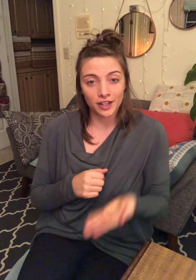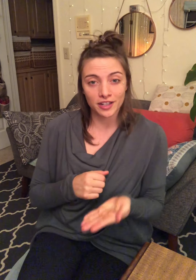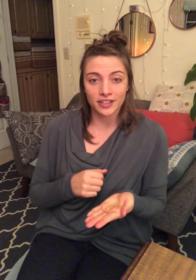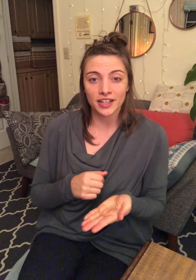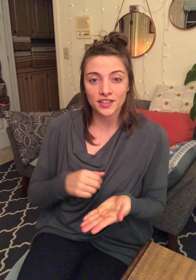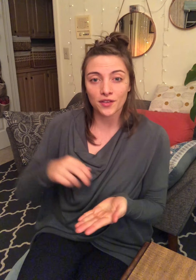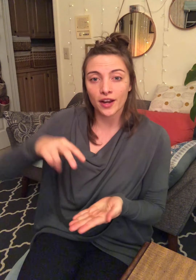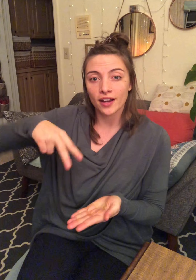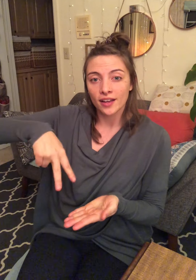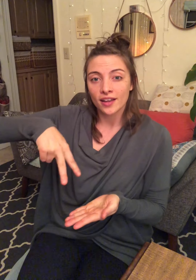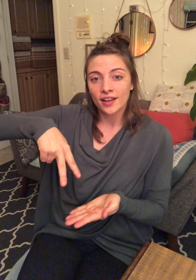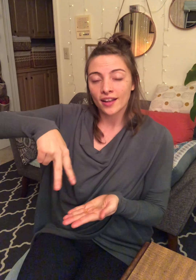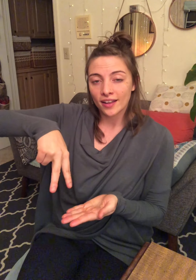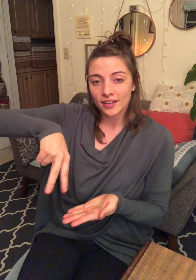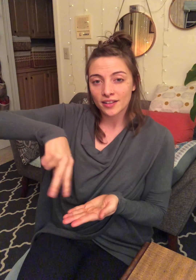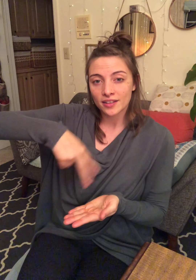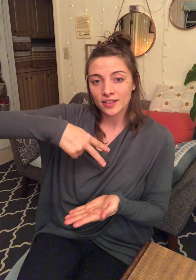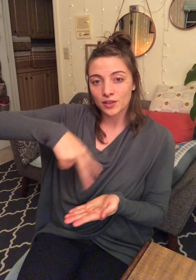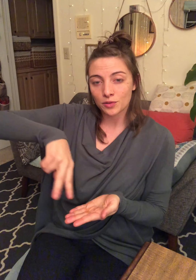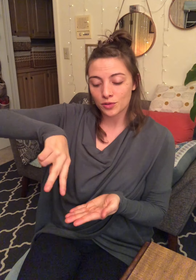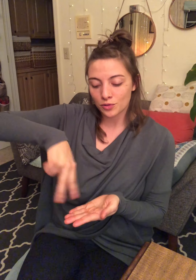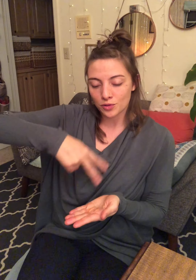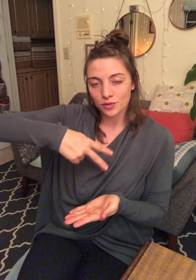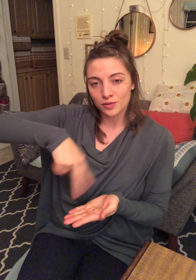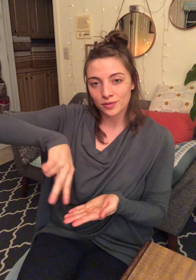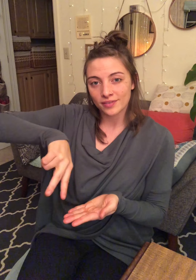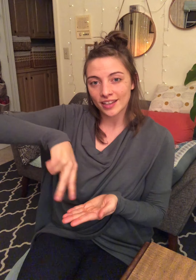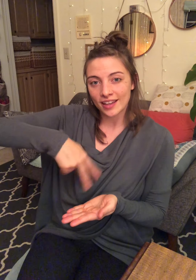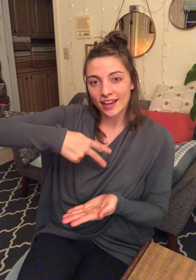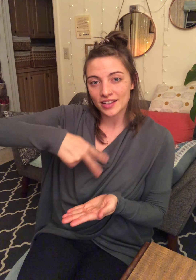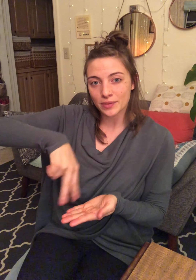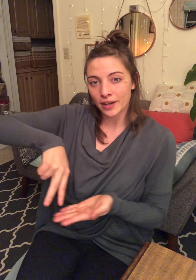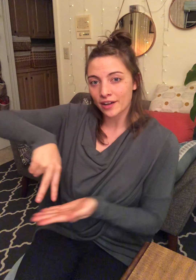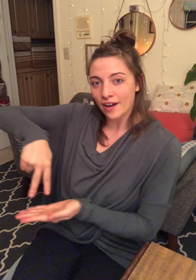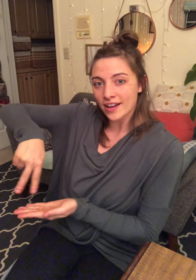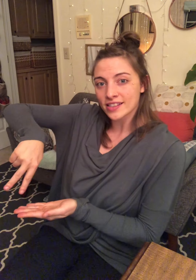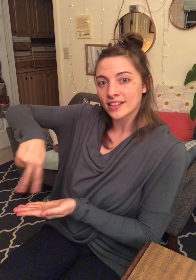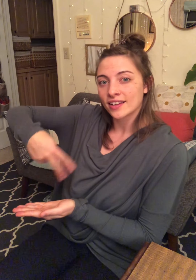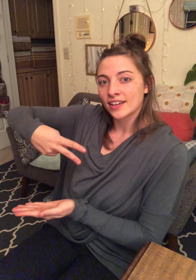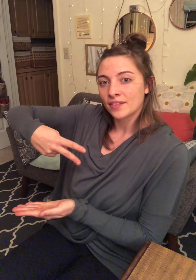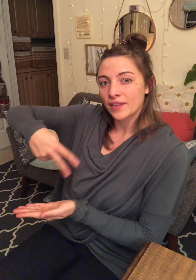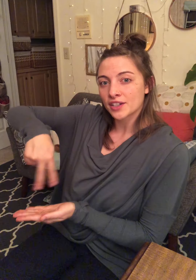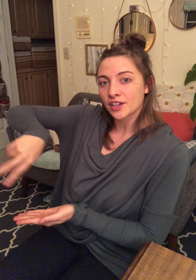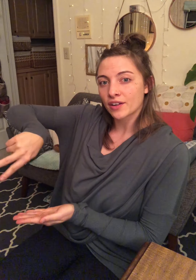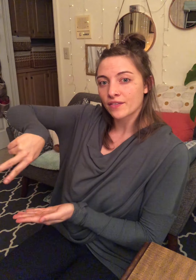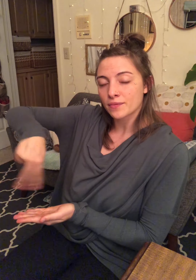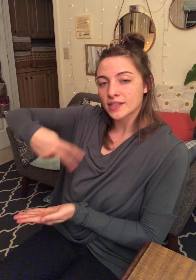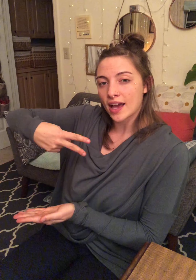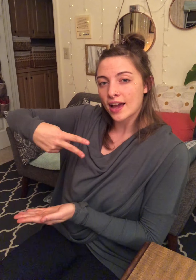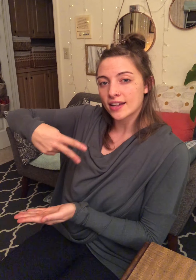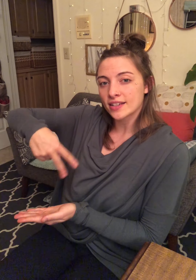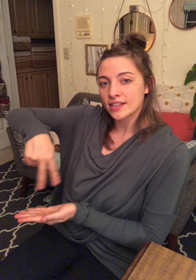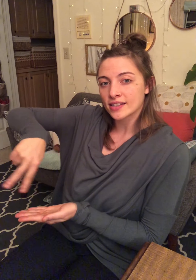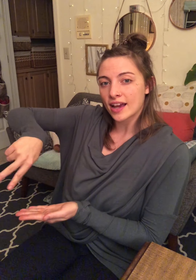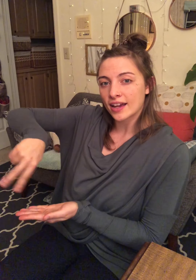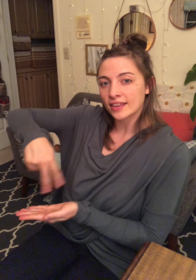our dance floor. Do, do, do. The legs swing across. Make sure you're going from side to side like